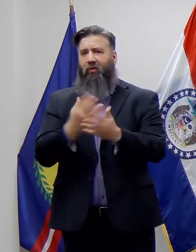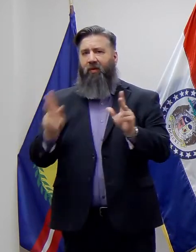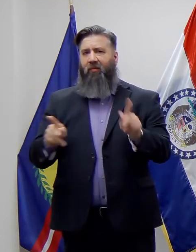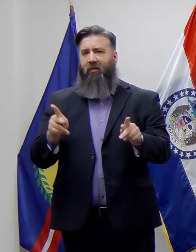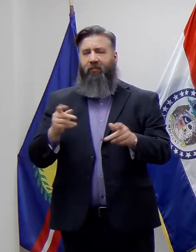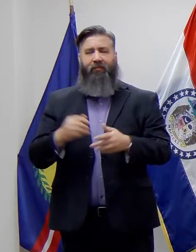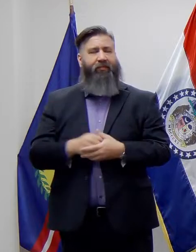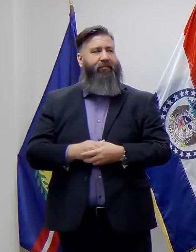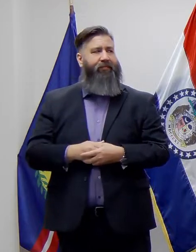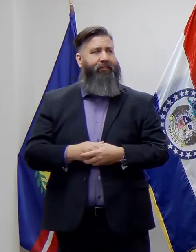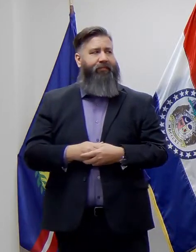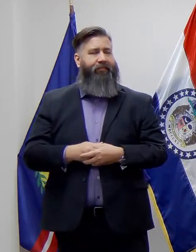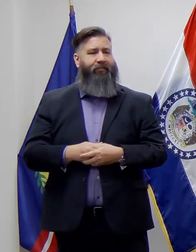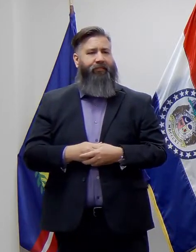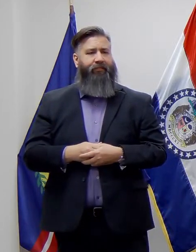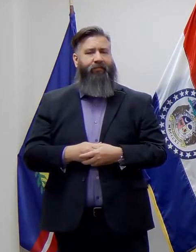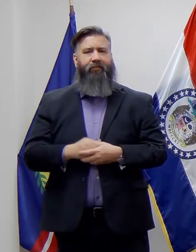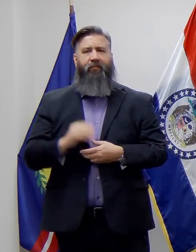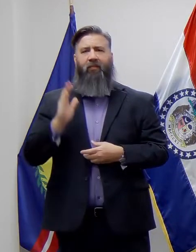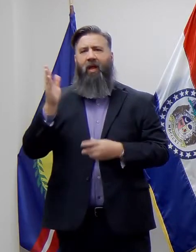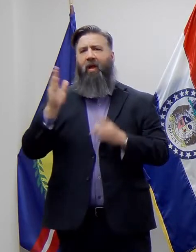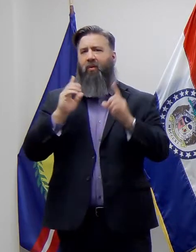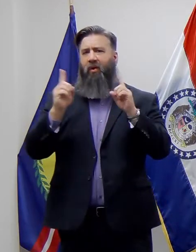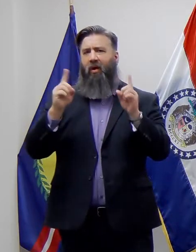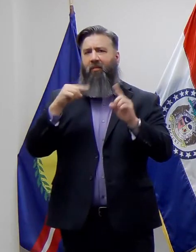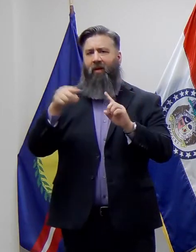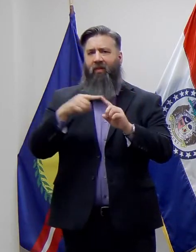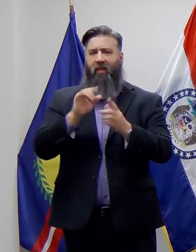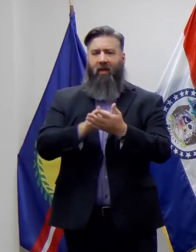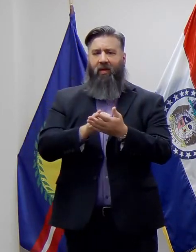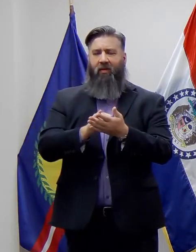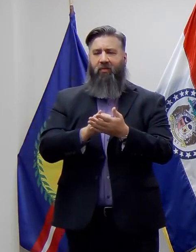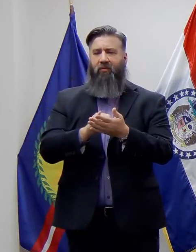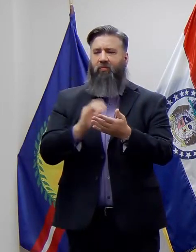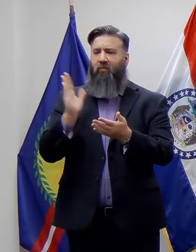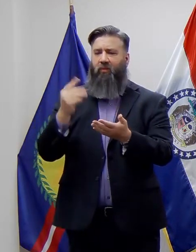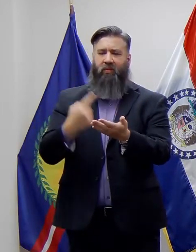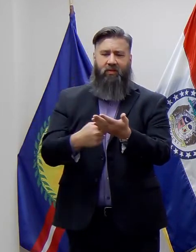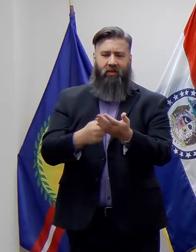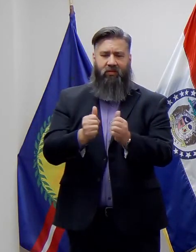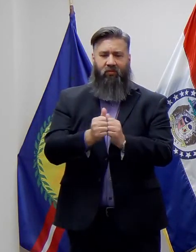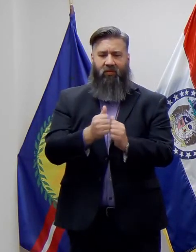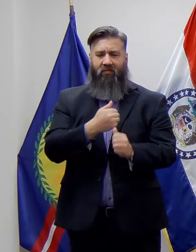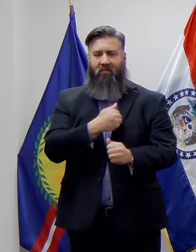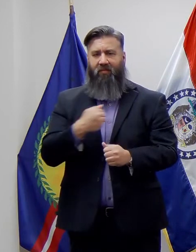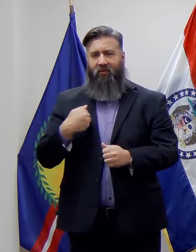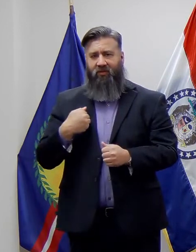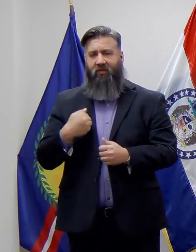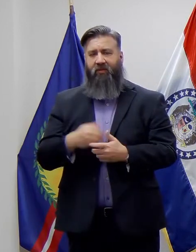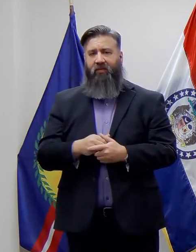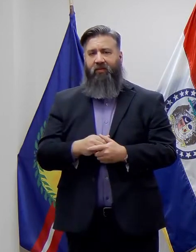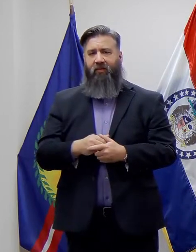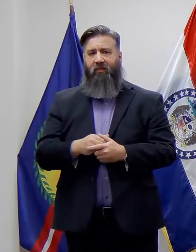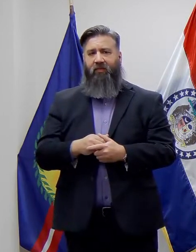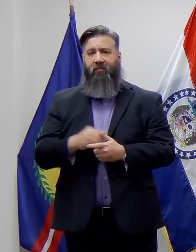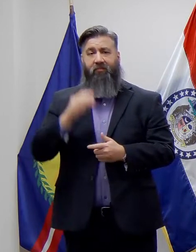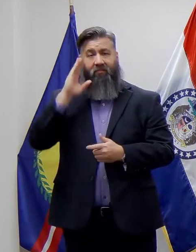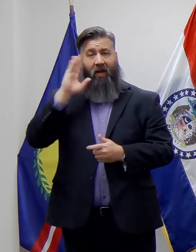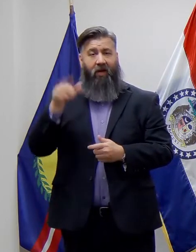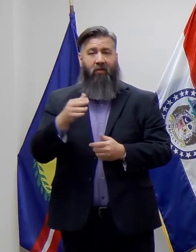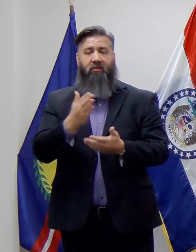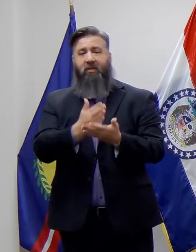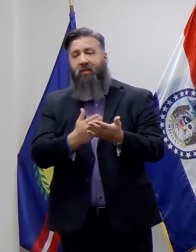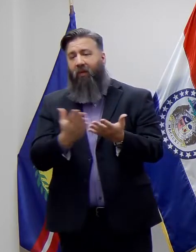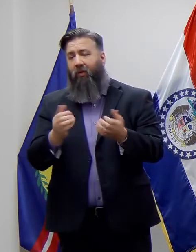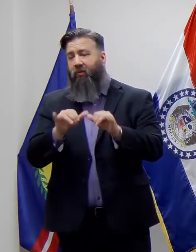set. Yeah, well, we'll talk about that, and we'll talk to the members. I know that some of them will want to